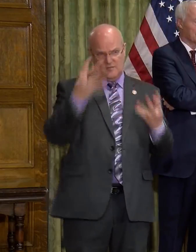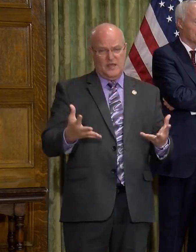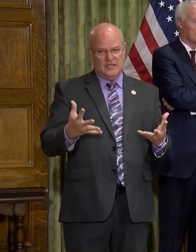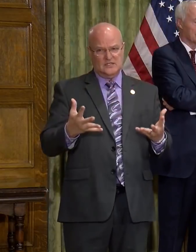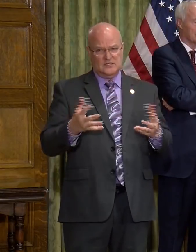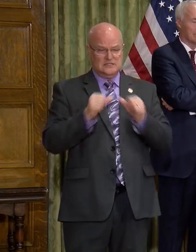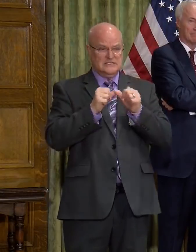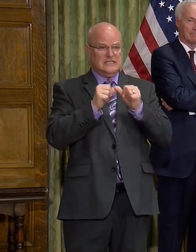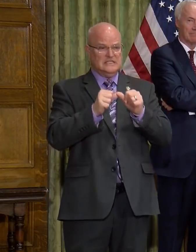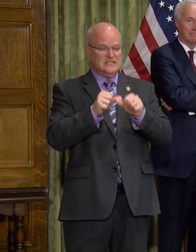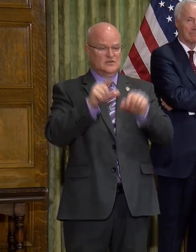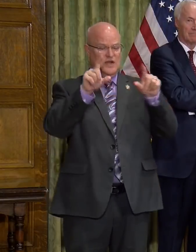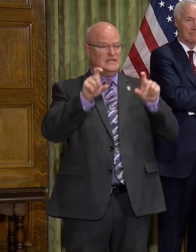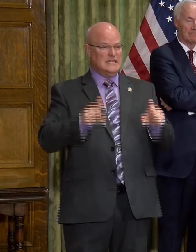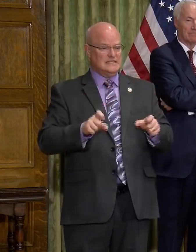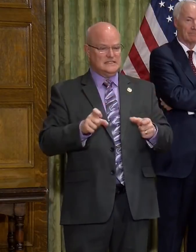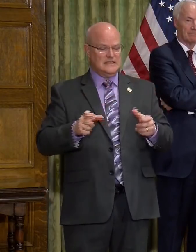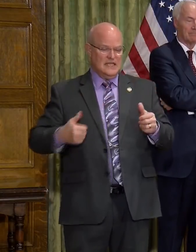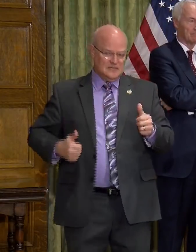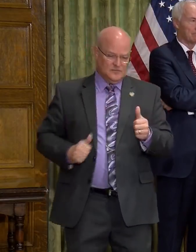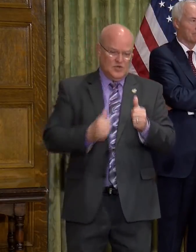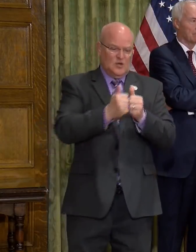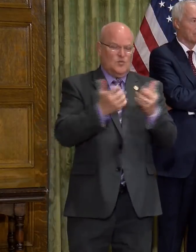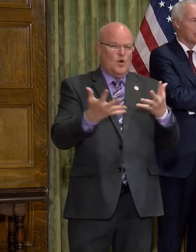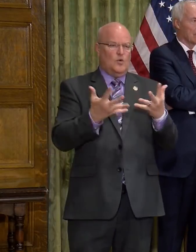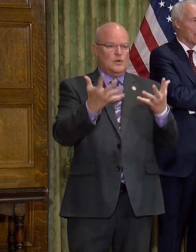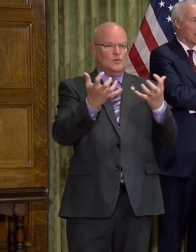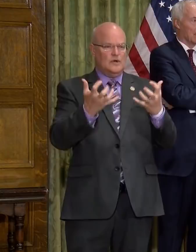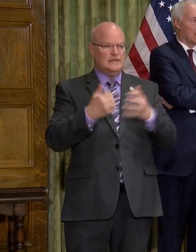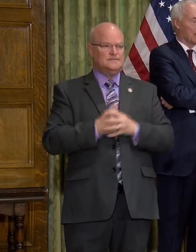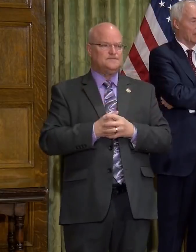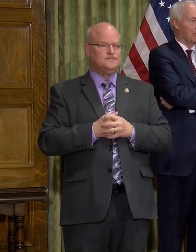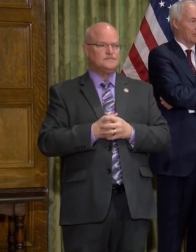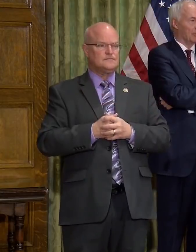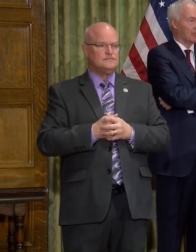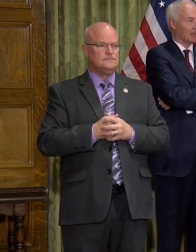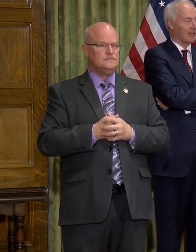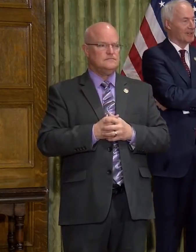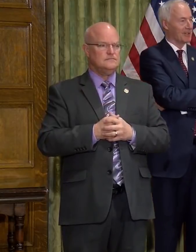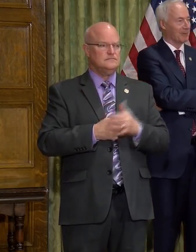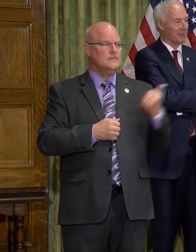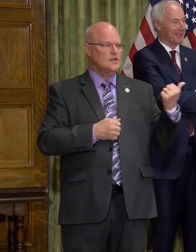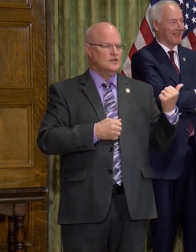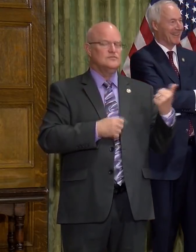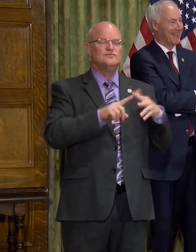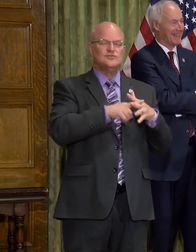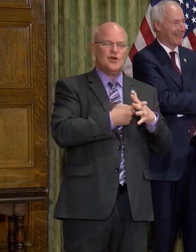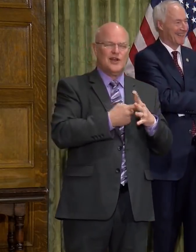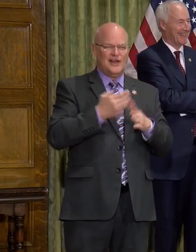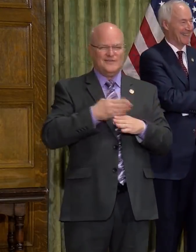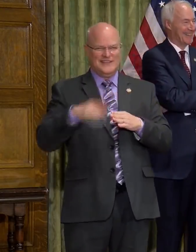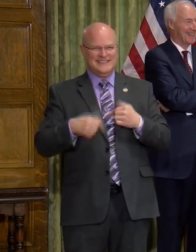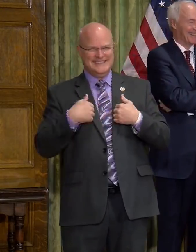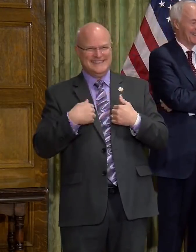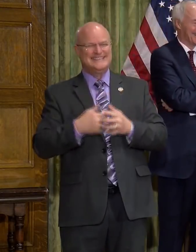to continue our testing and bring it up to what we had previously predicted? You can start and I'll supplement. Yes.